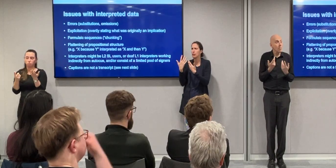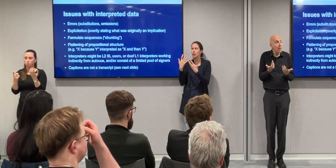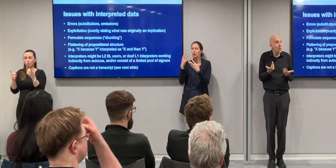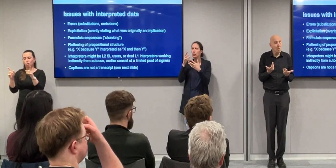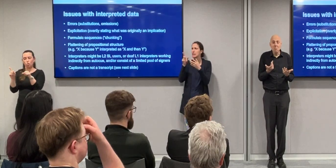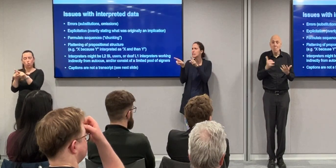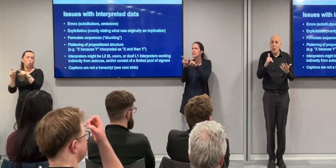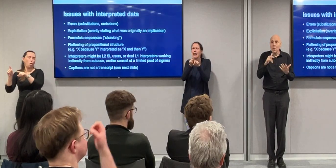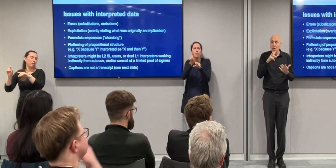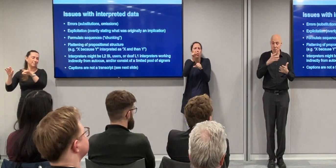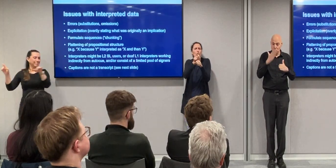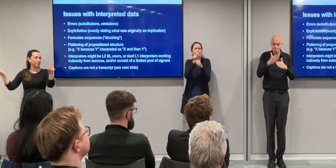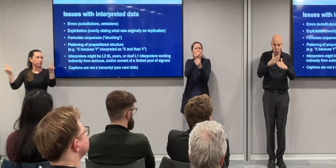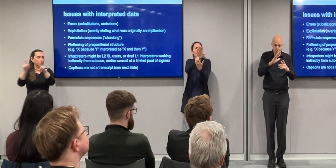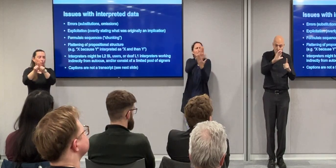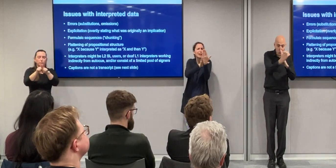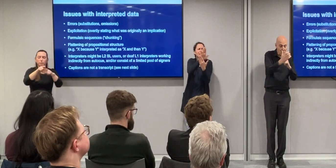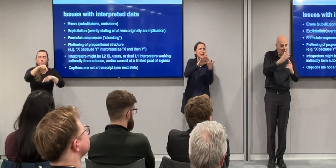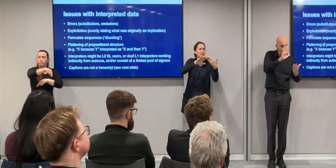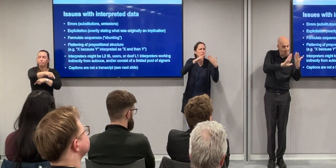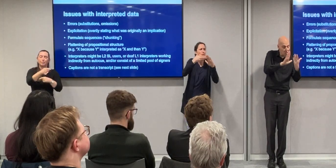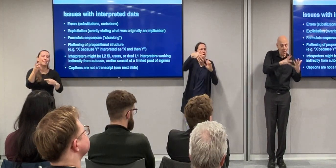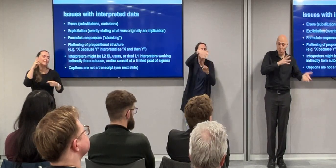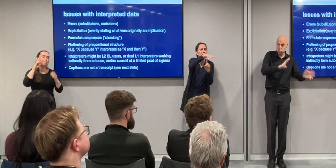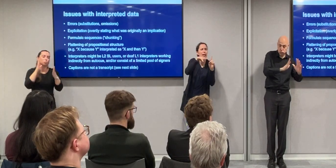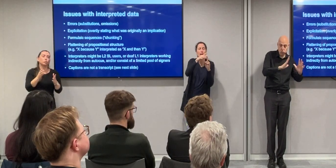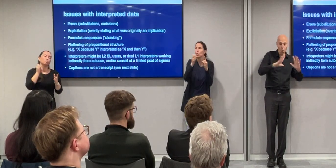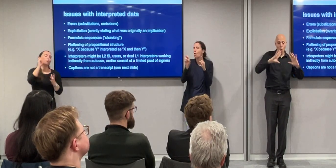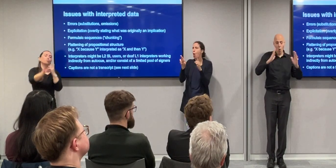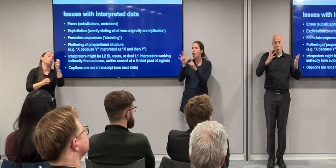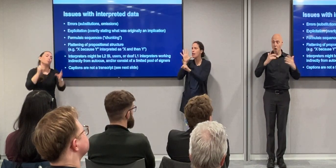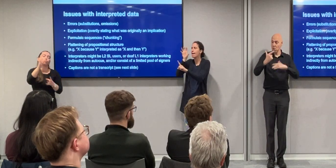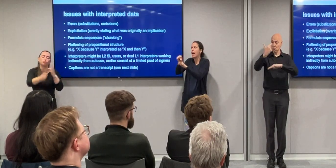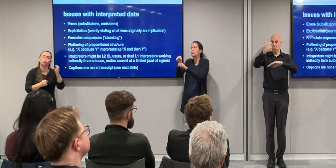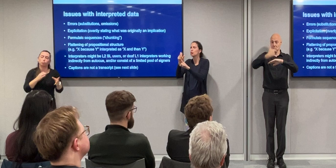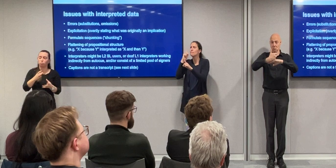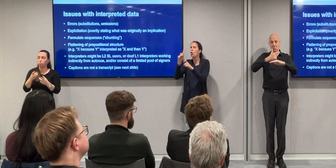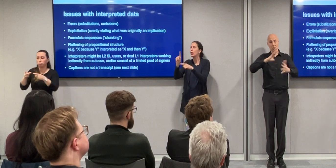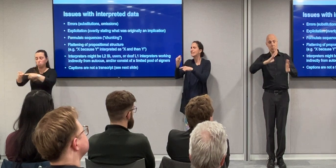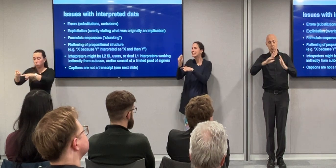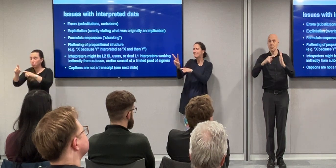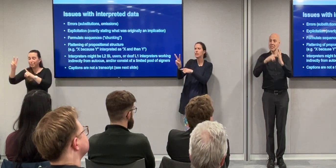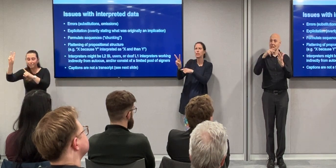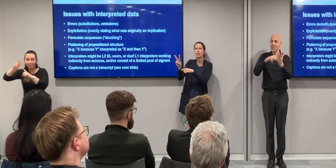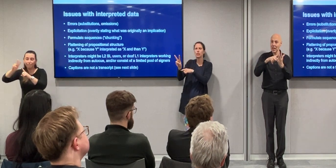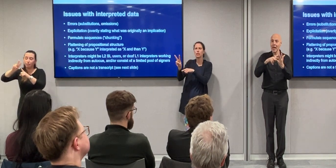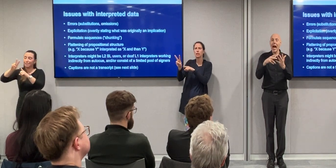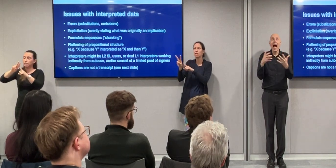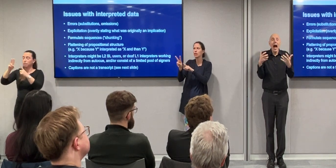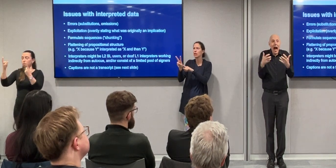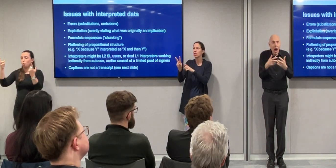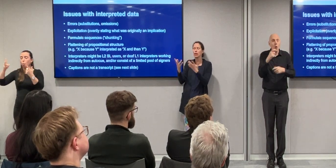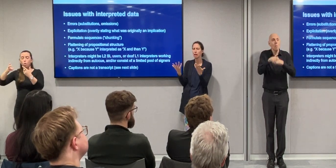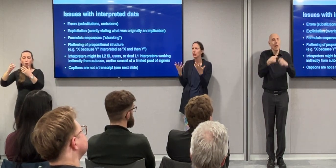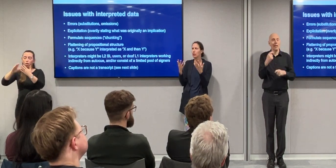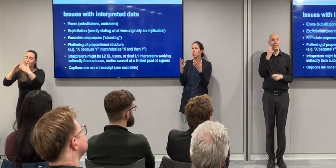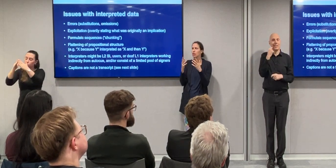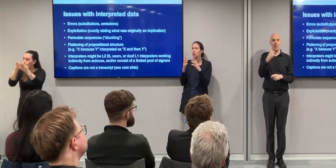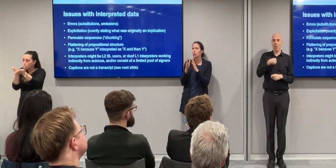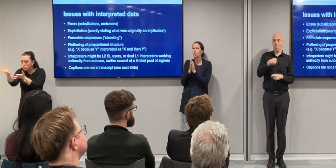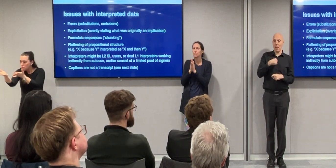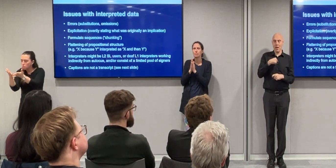working face-to-face in a community setting or whether they are being captured for television broadcast. And a big